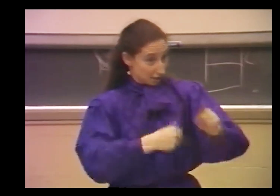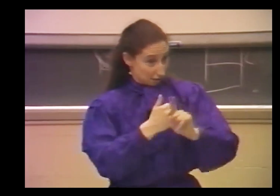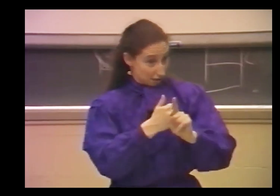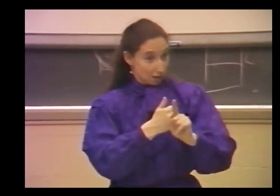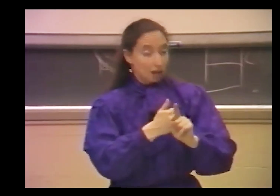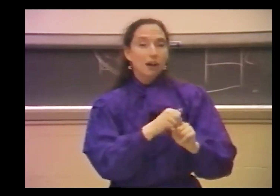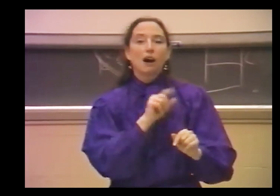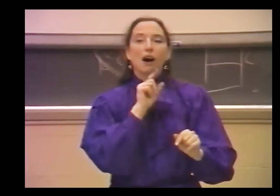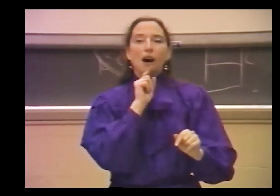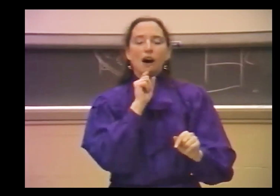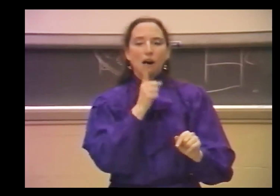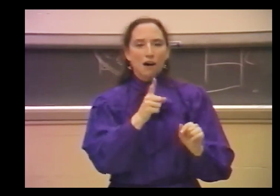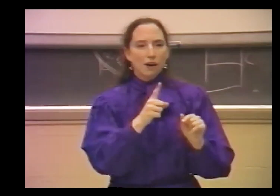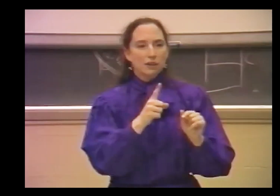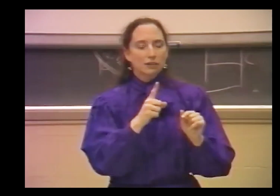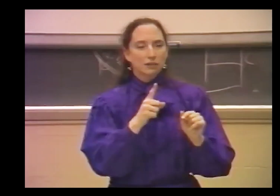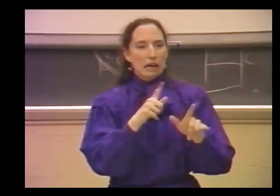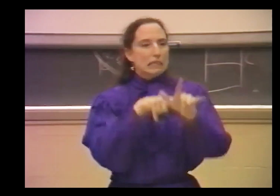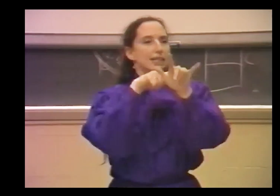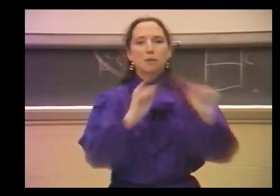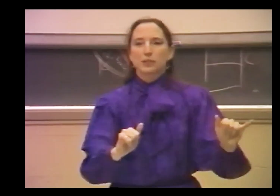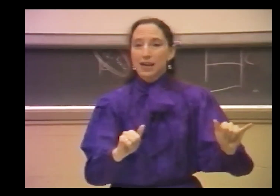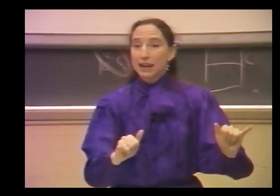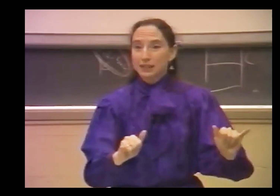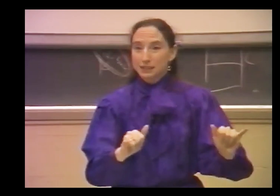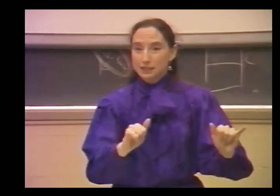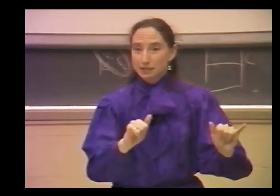signs are simultaneous,